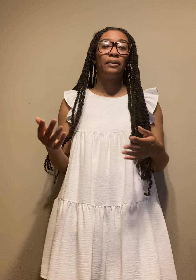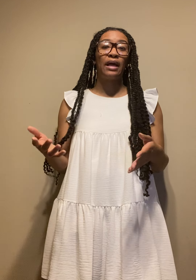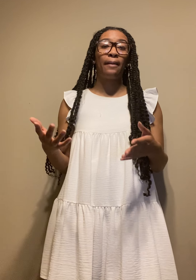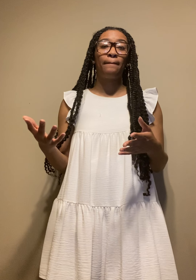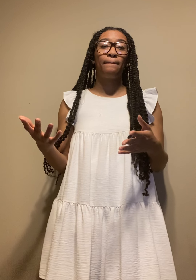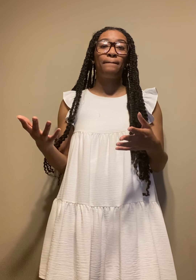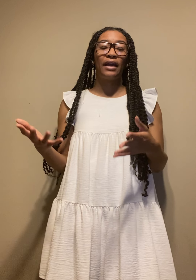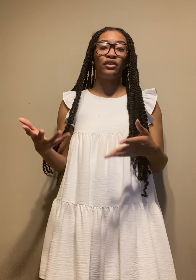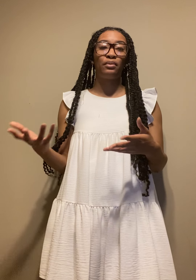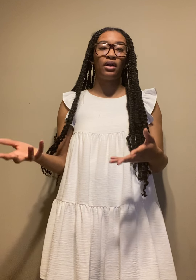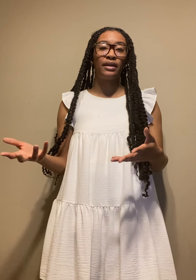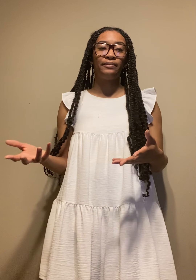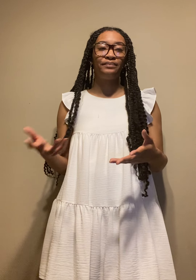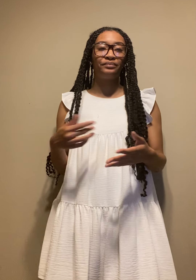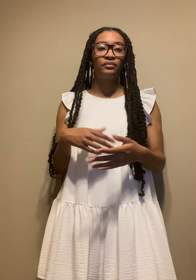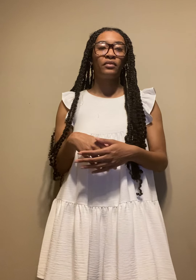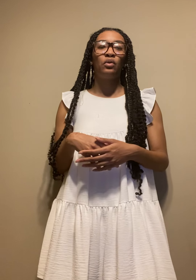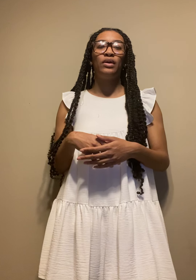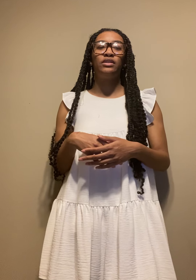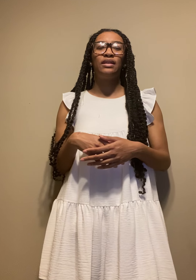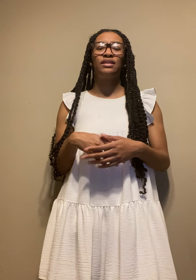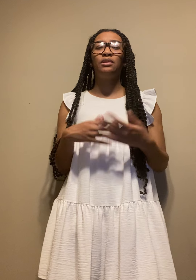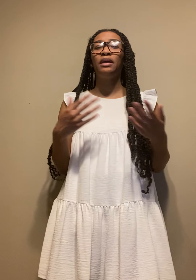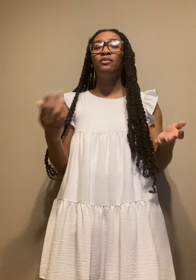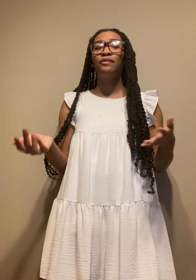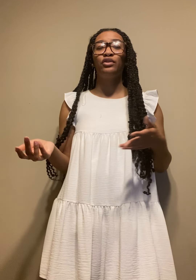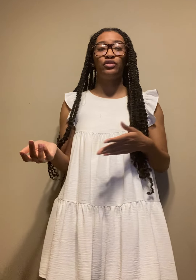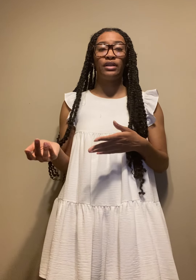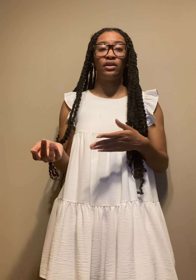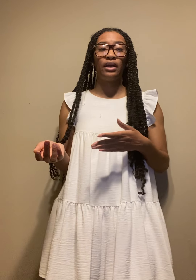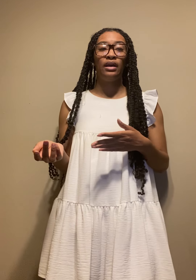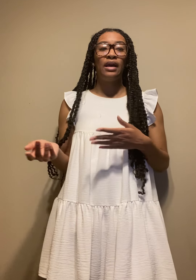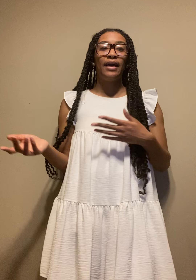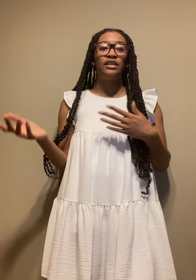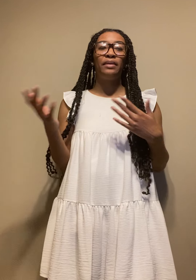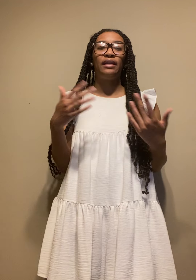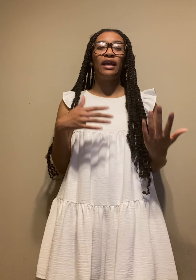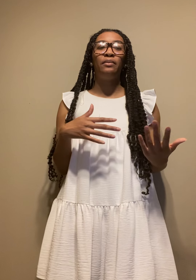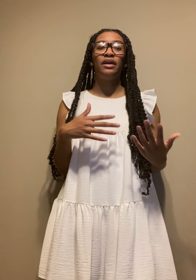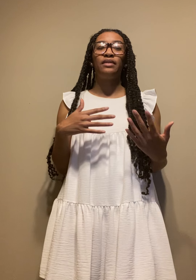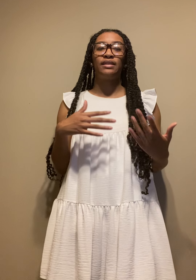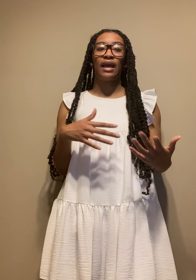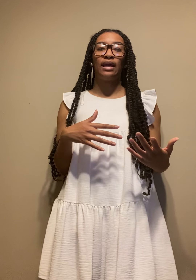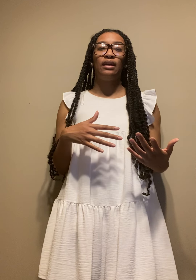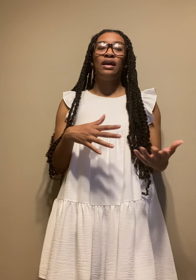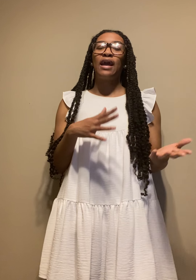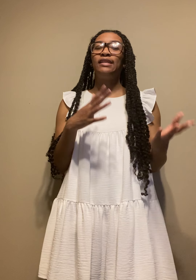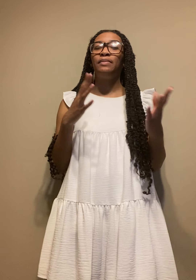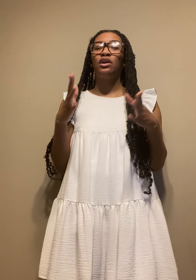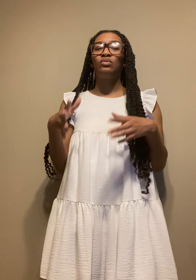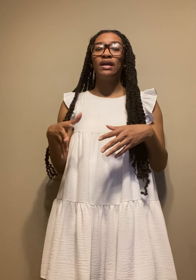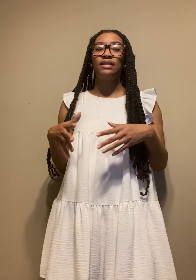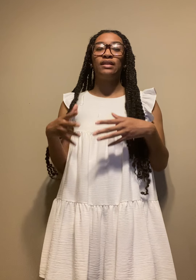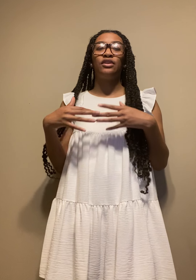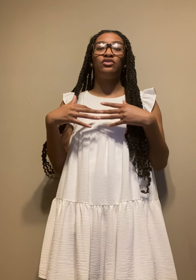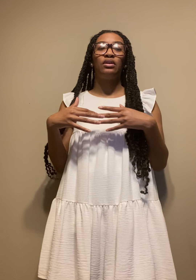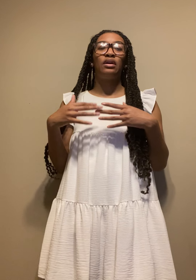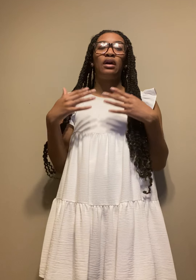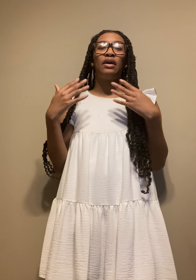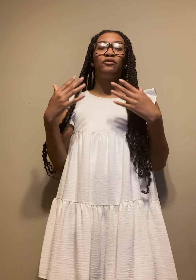Black Panther Party, which is to be a revolutionary is to be an enemy of the state, and to be arrested for